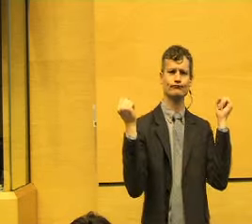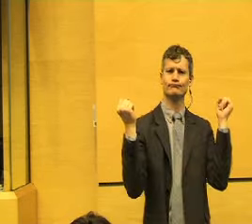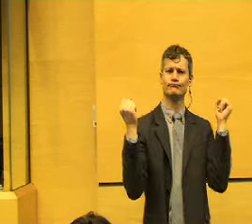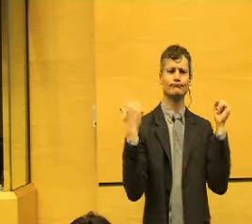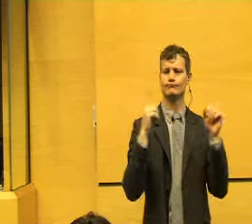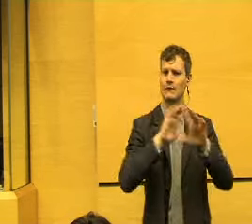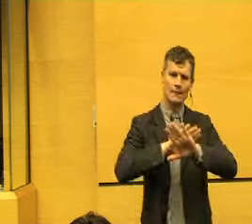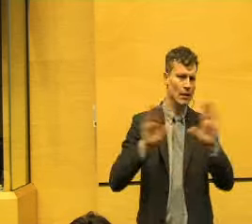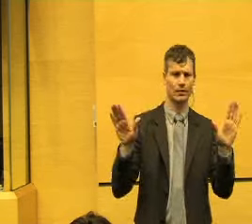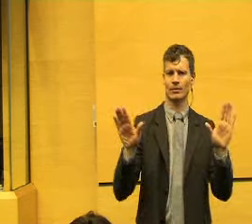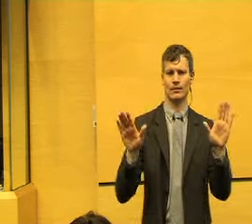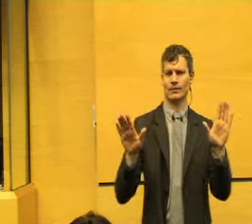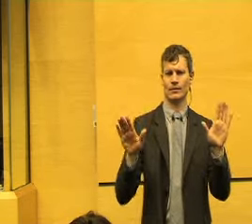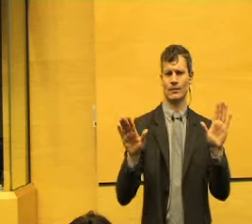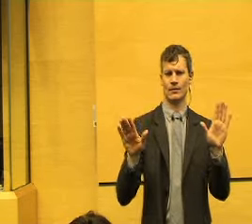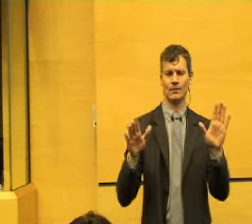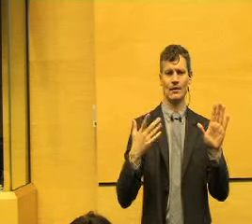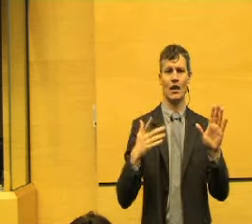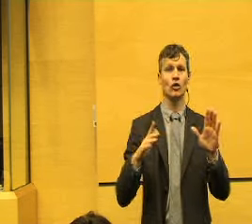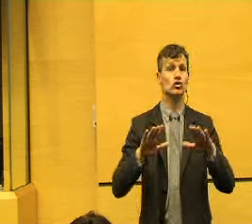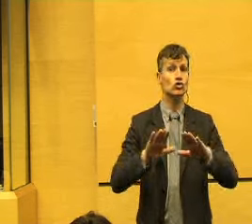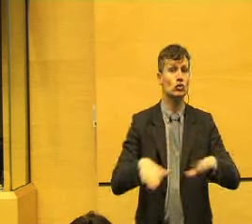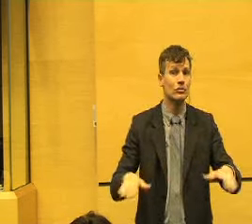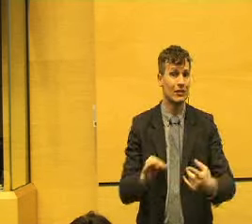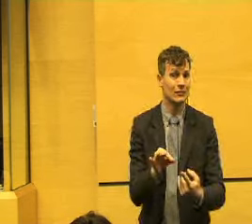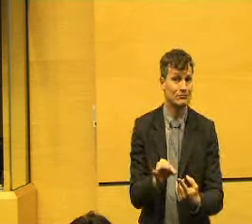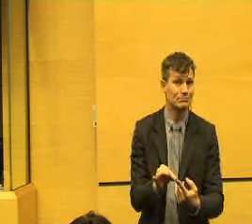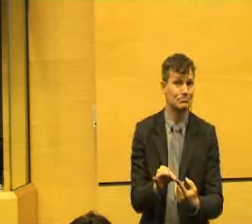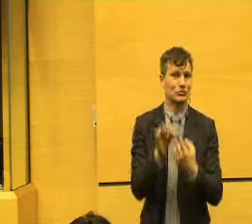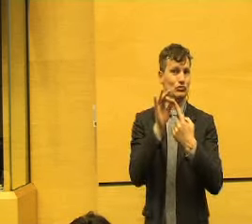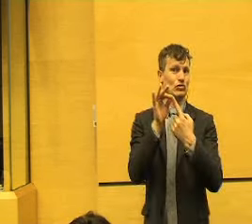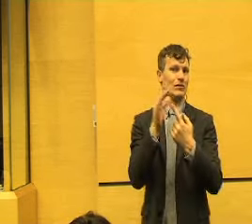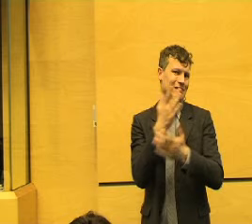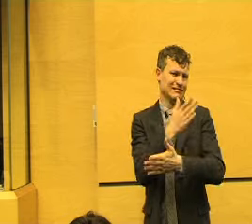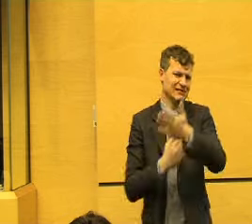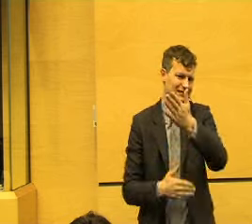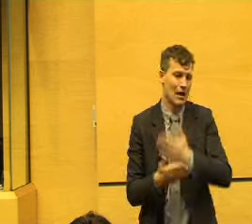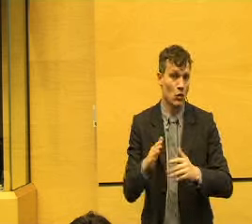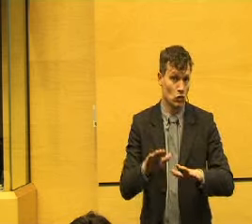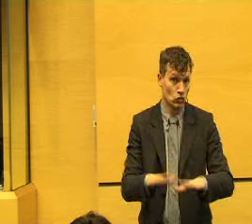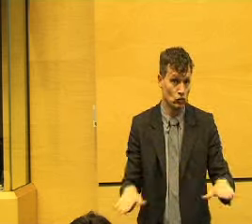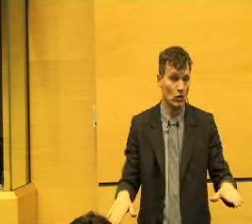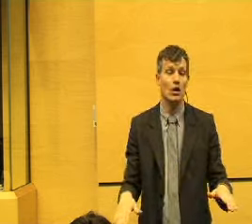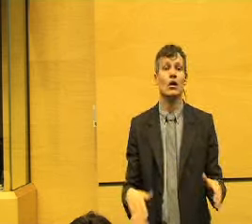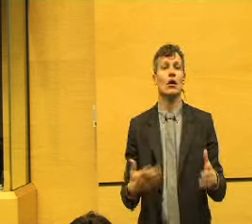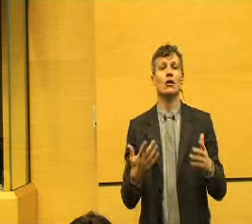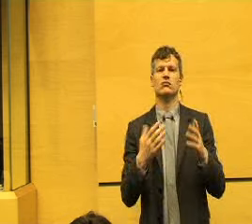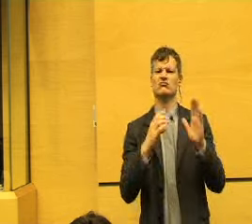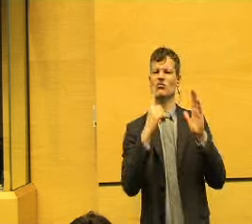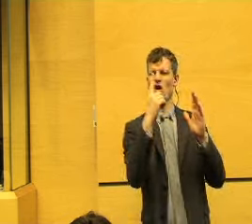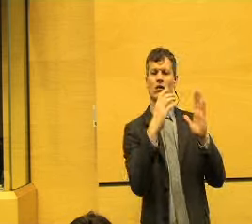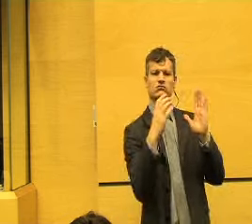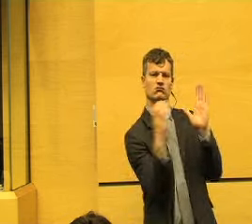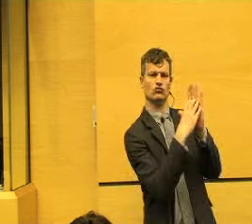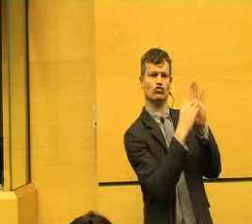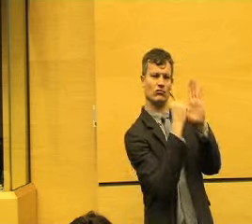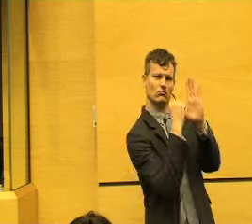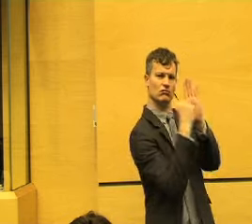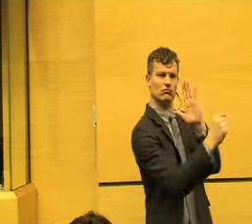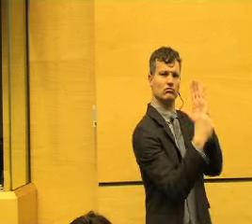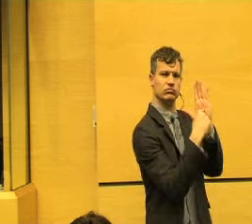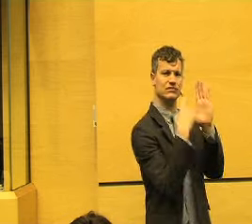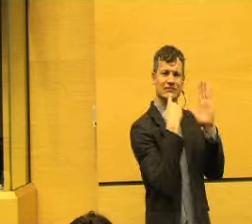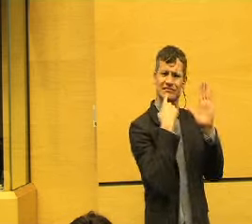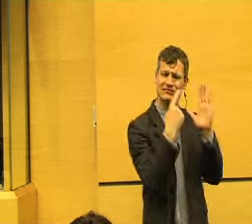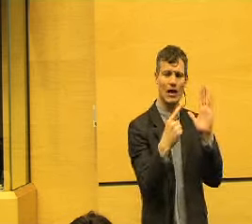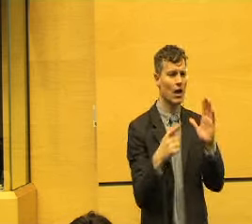disability with special needs. Section 306 prohibits the abandonment of